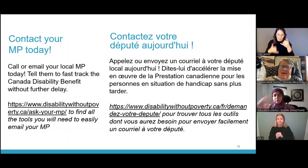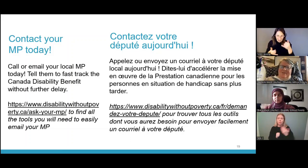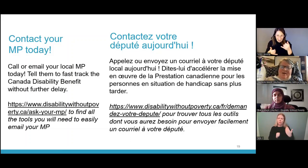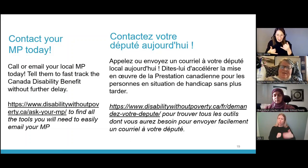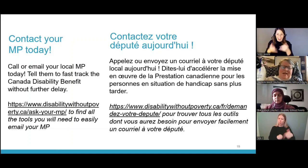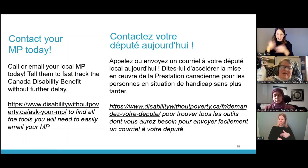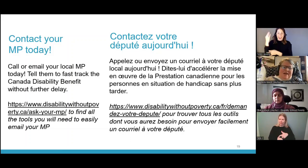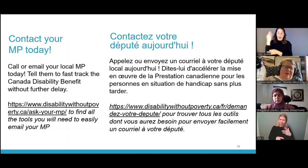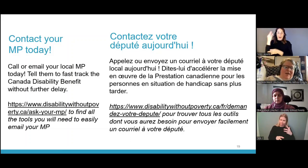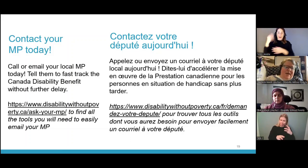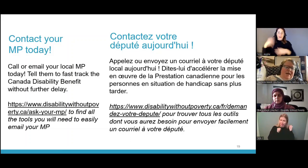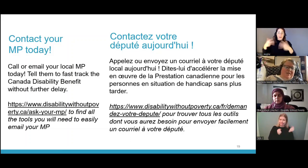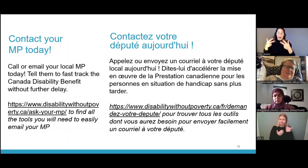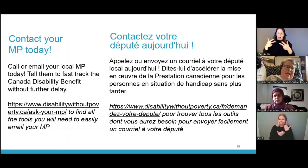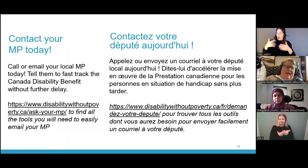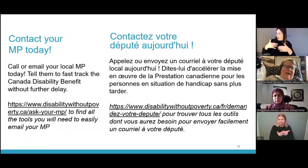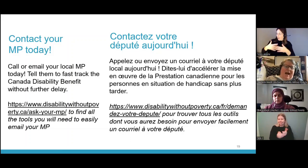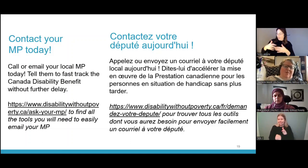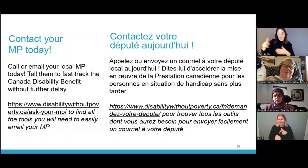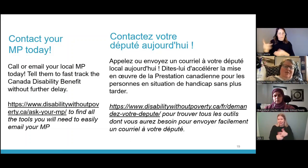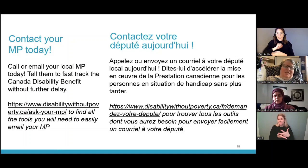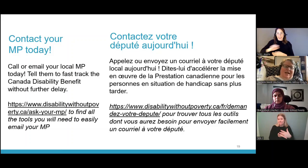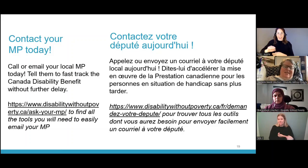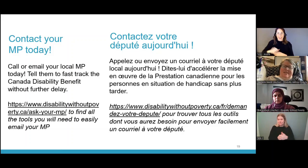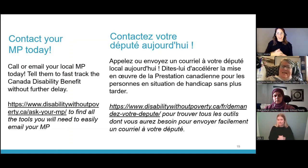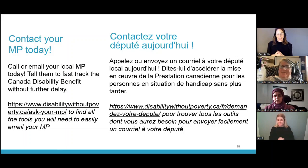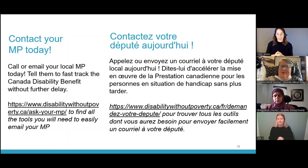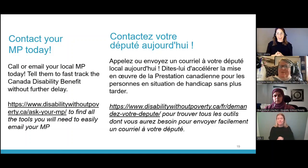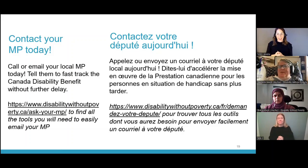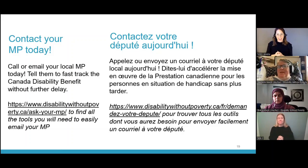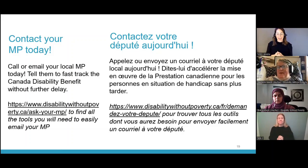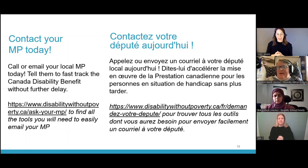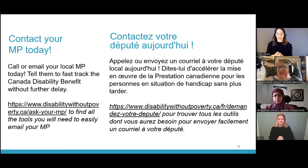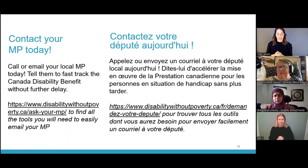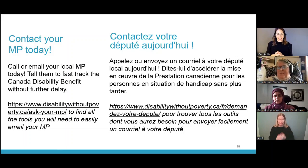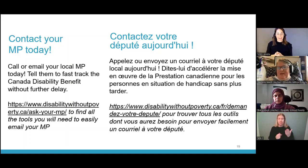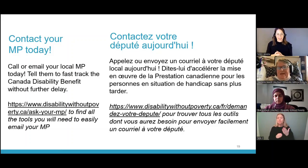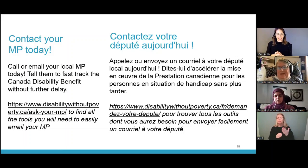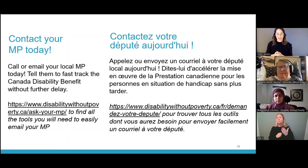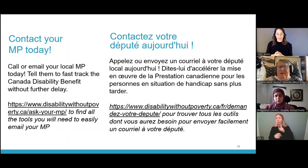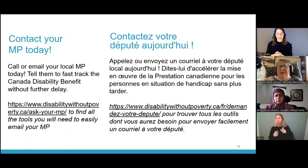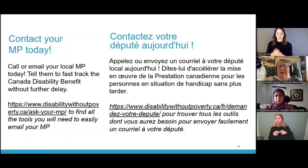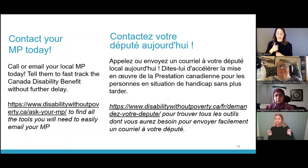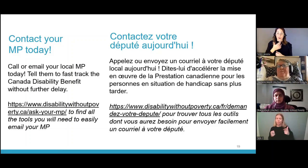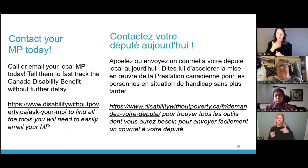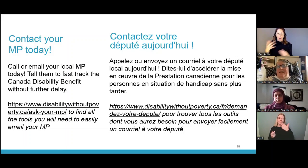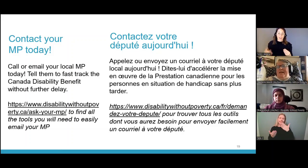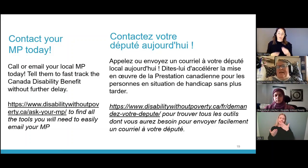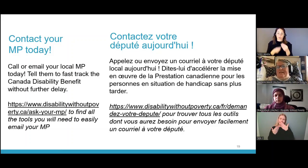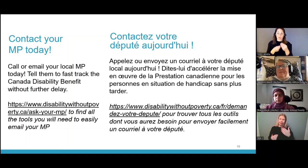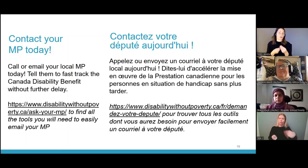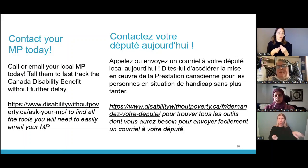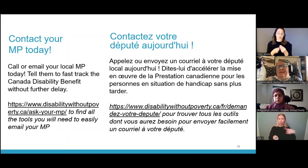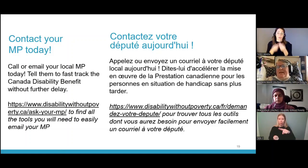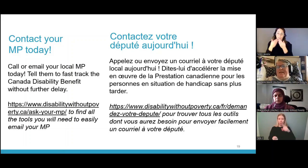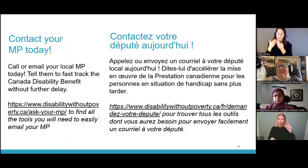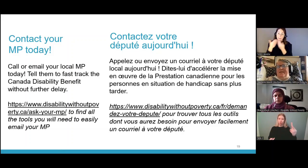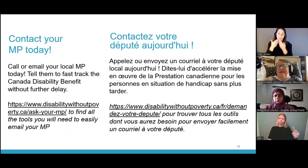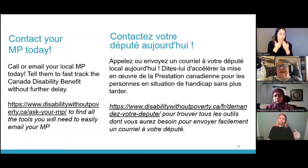the end of our time today. I would just like to say to everybody, thank you for being here.